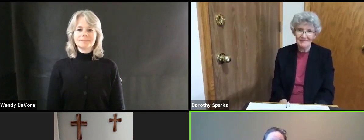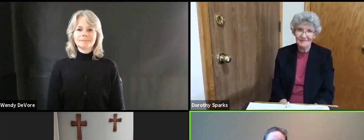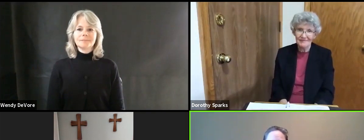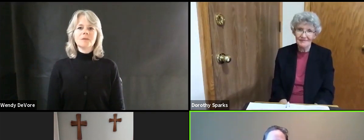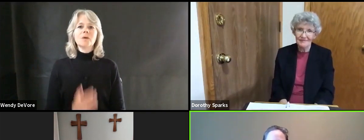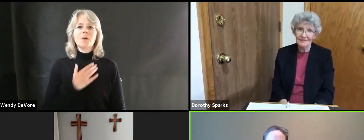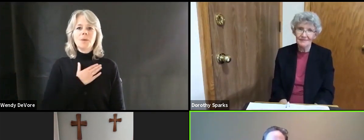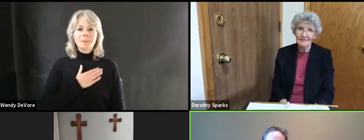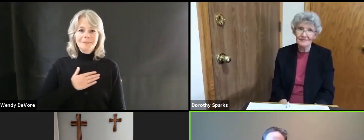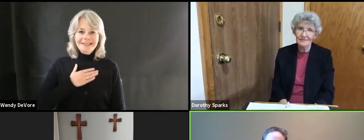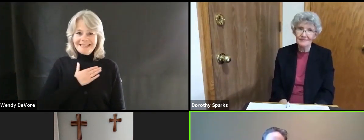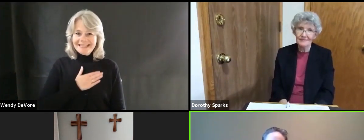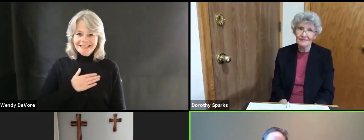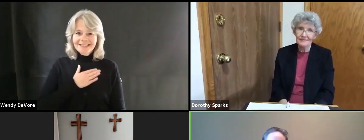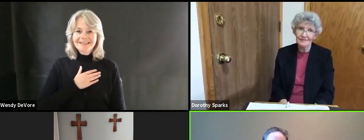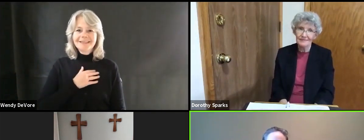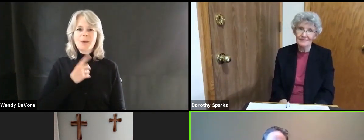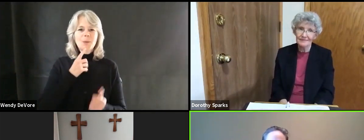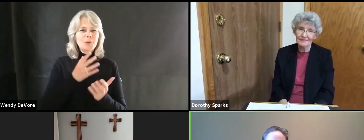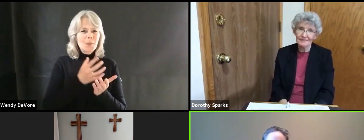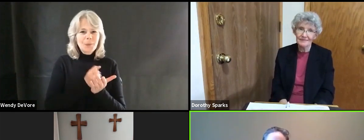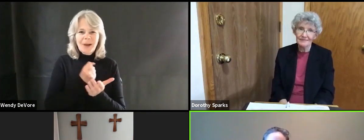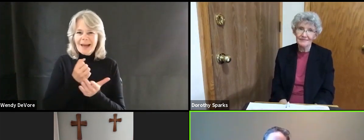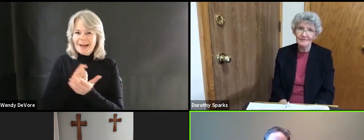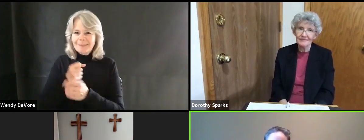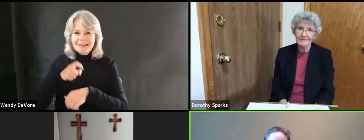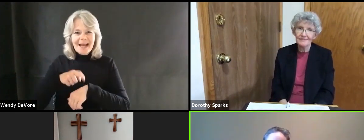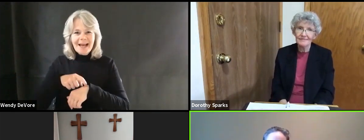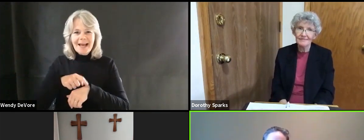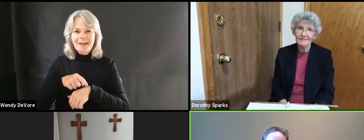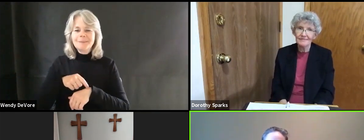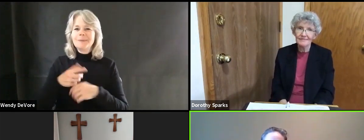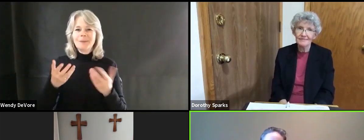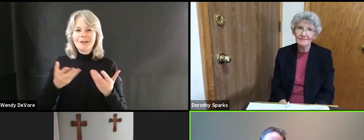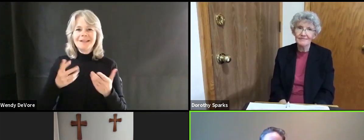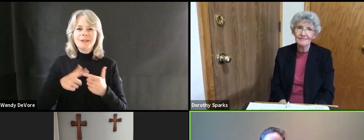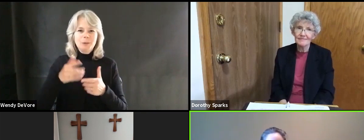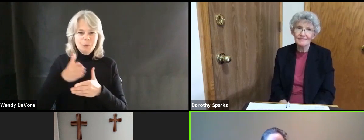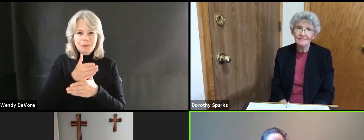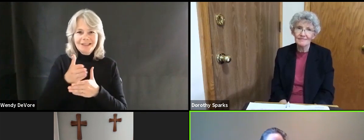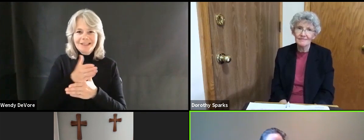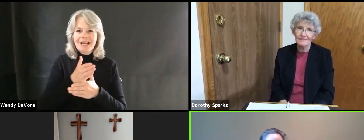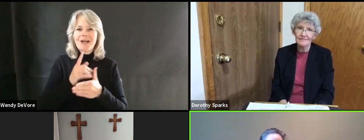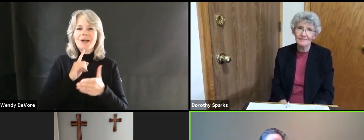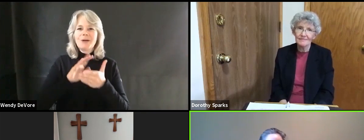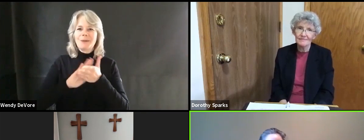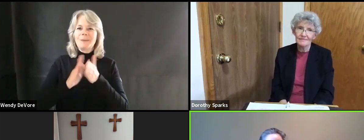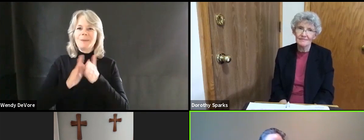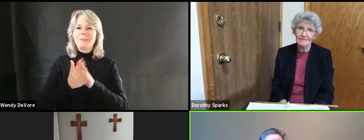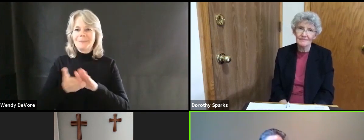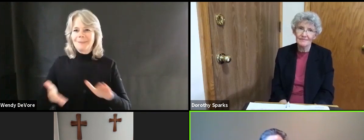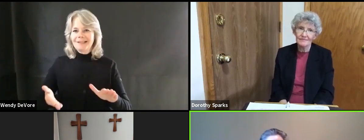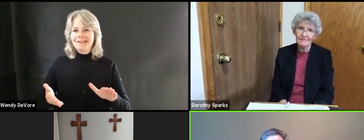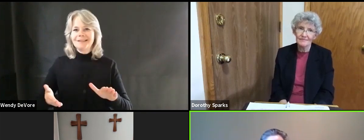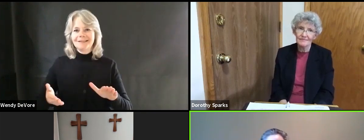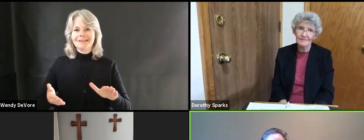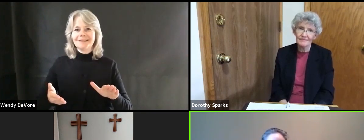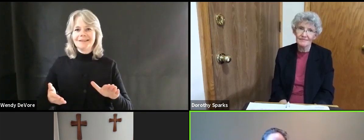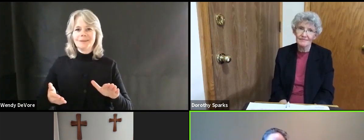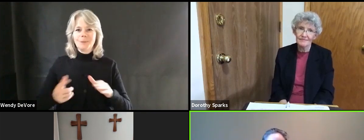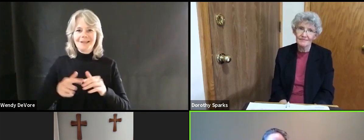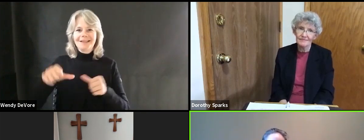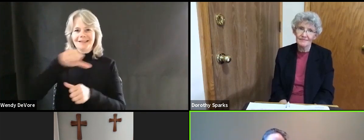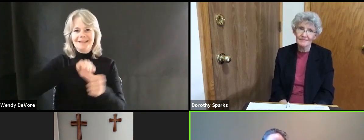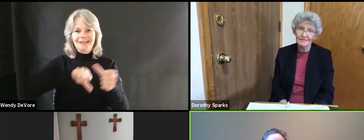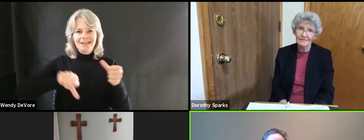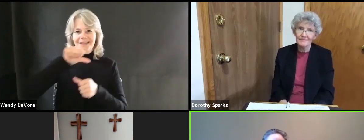Please take a couple of moments to take time to share the peace of the Lord with one another,